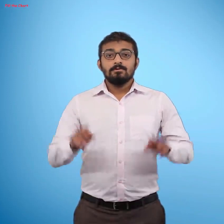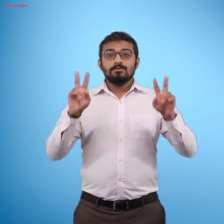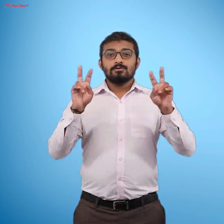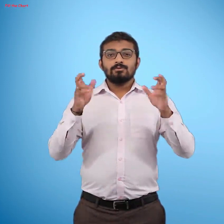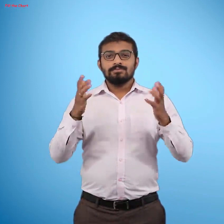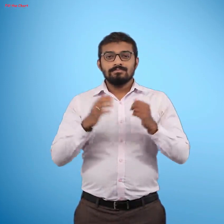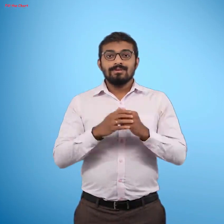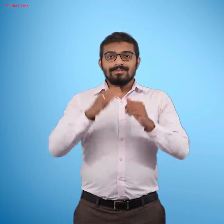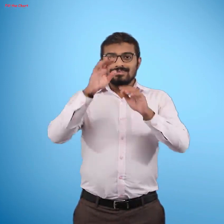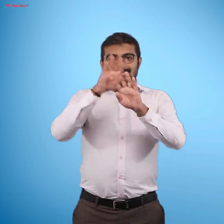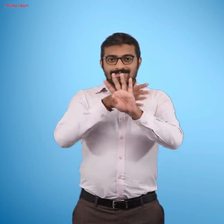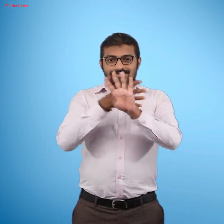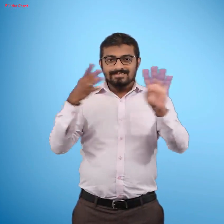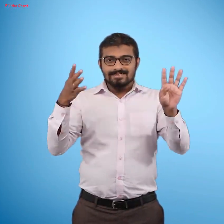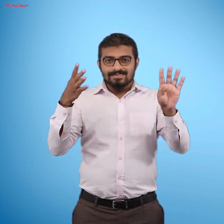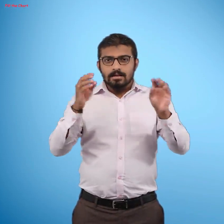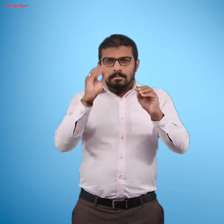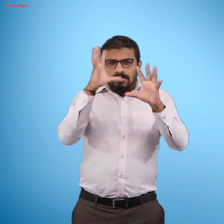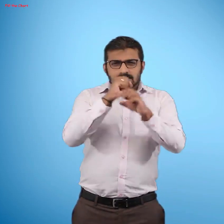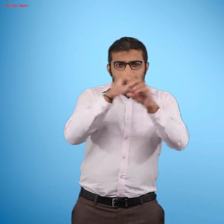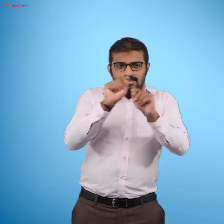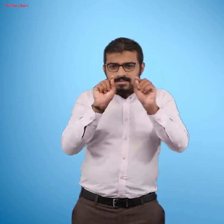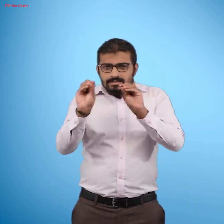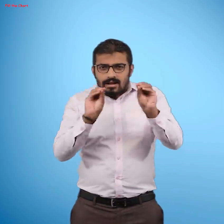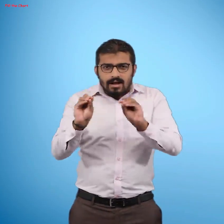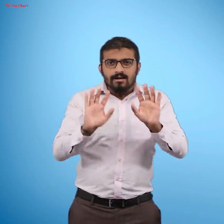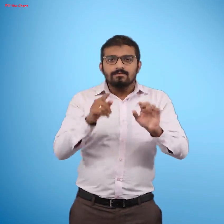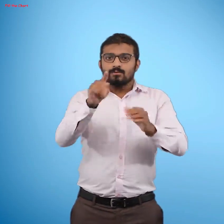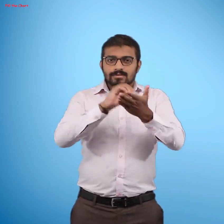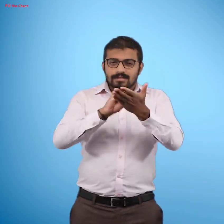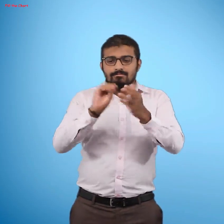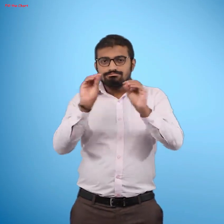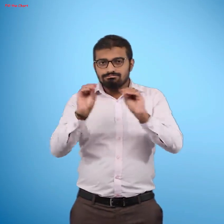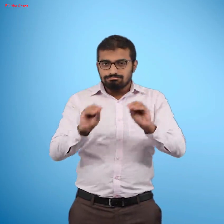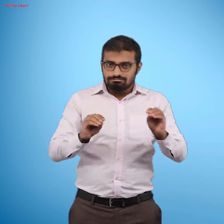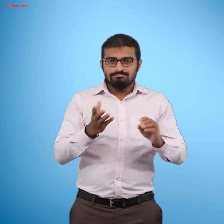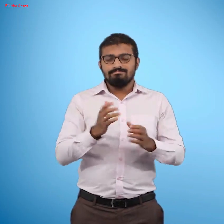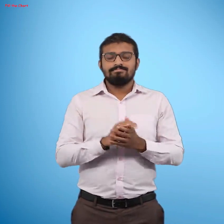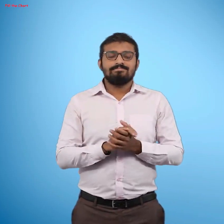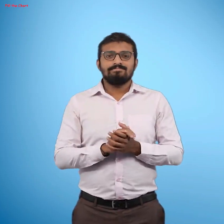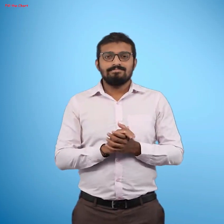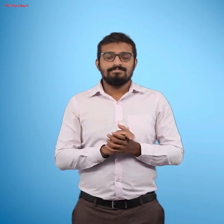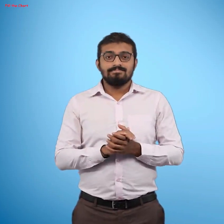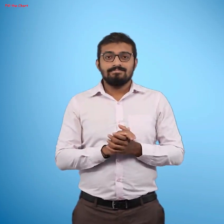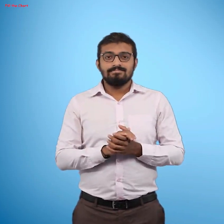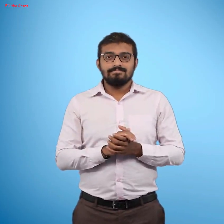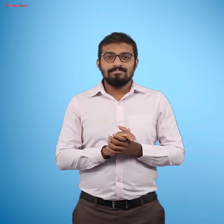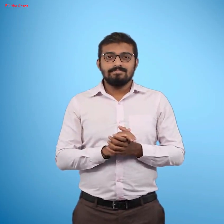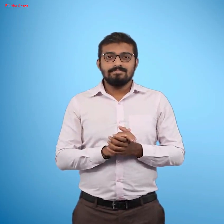Fill the chart. Complete the multiplication chart given here. The chart comprises